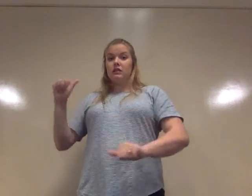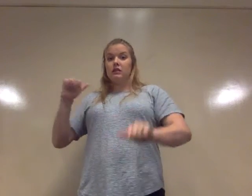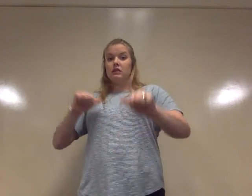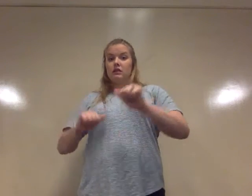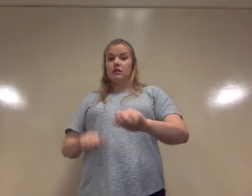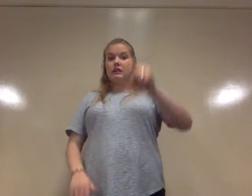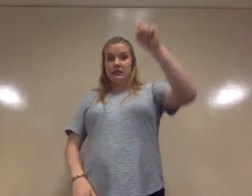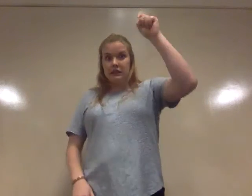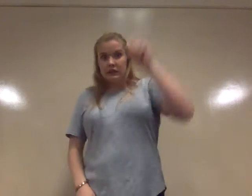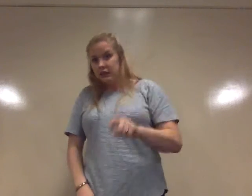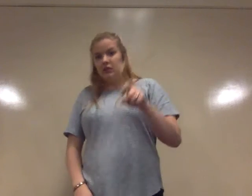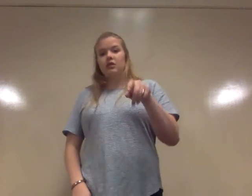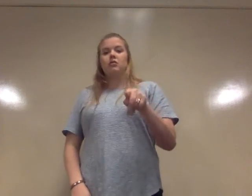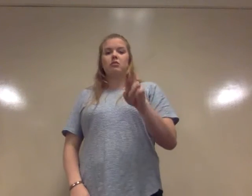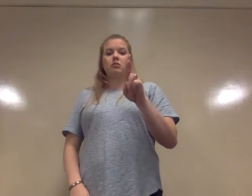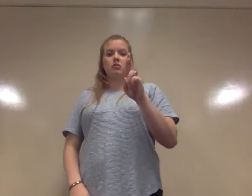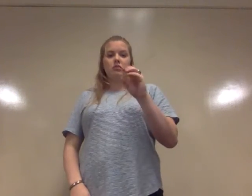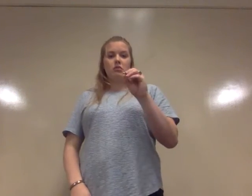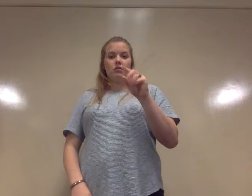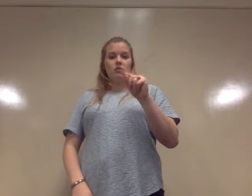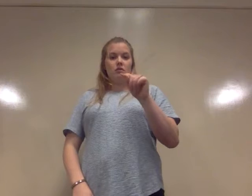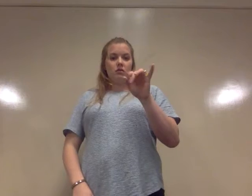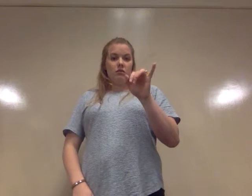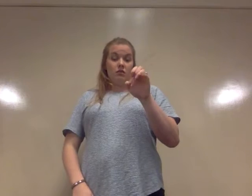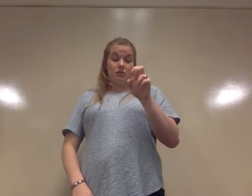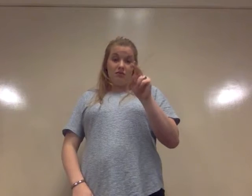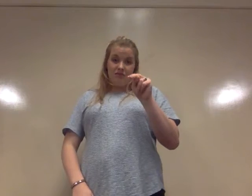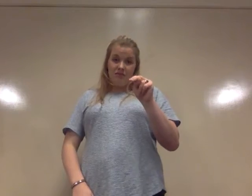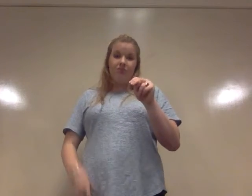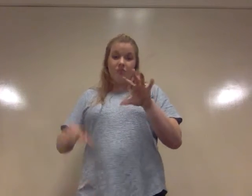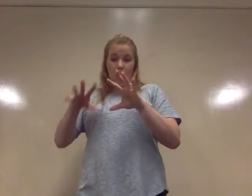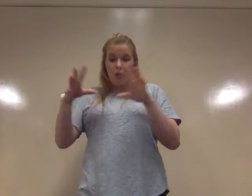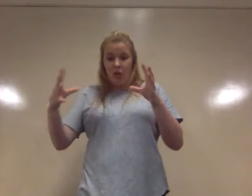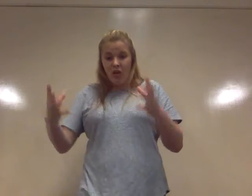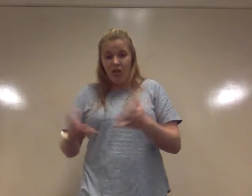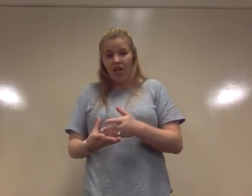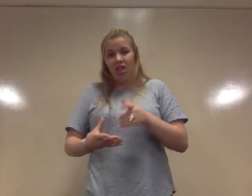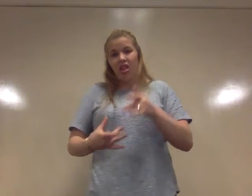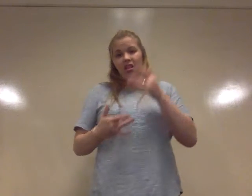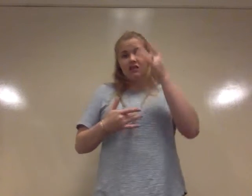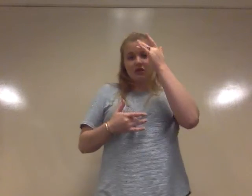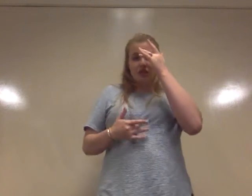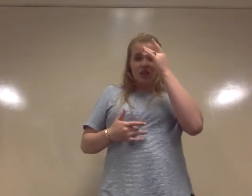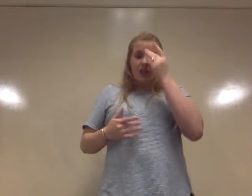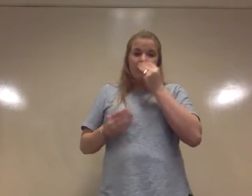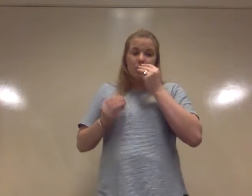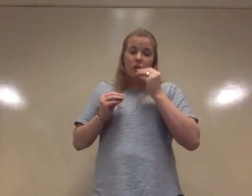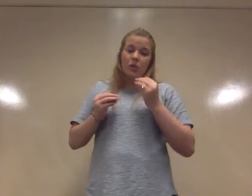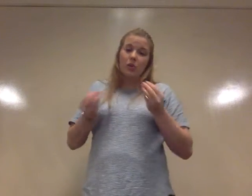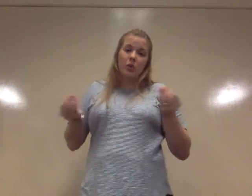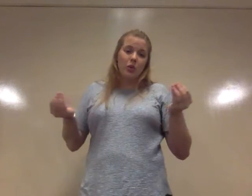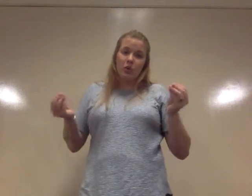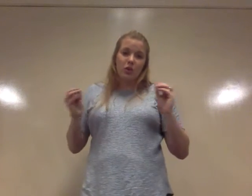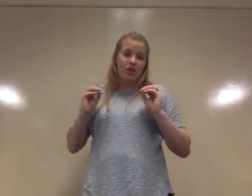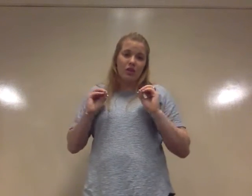of it. We had a lot of starving and malnourished children in the world. And so in my community, in the nutrition community, there were